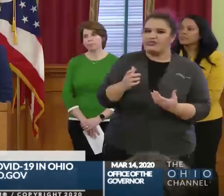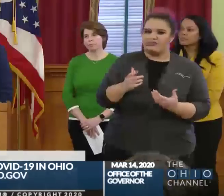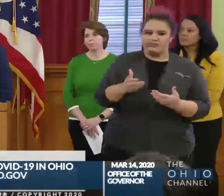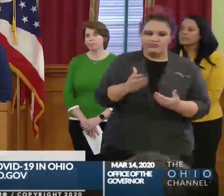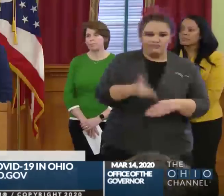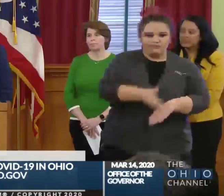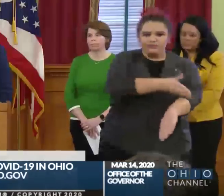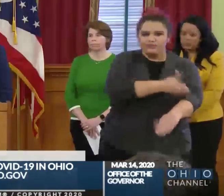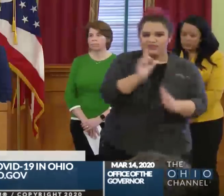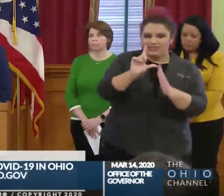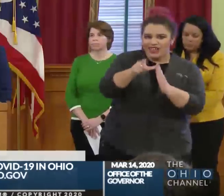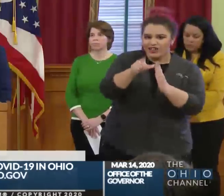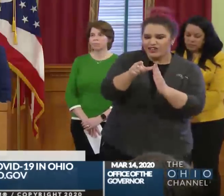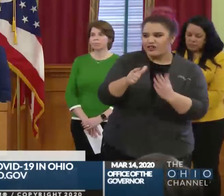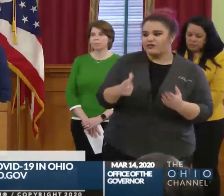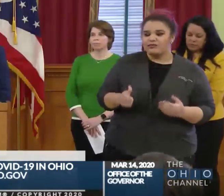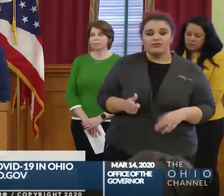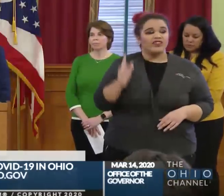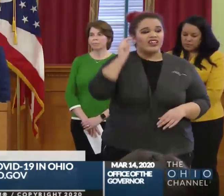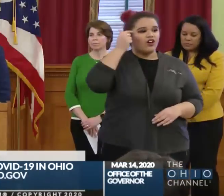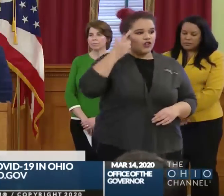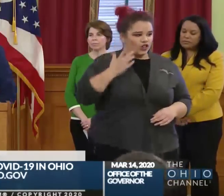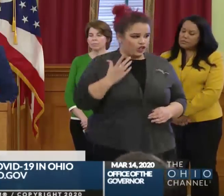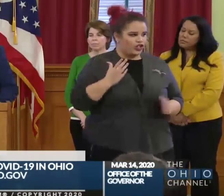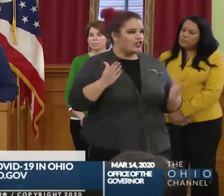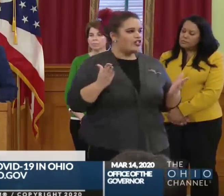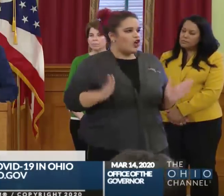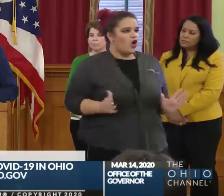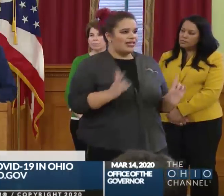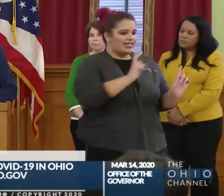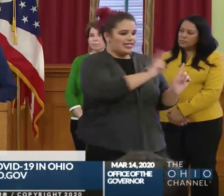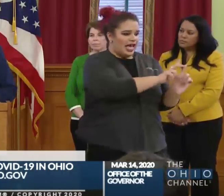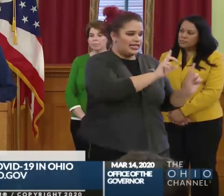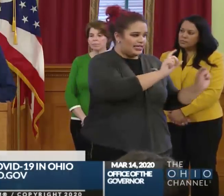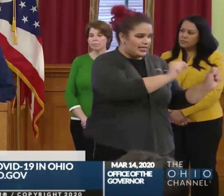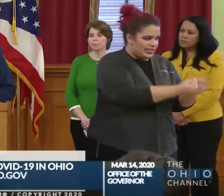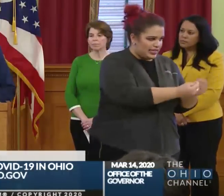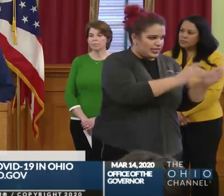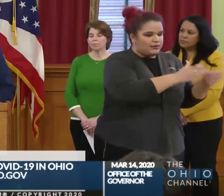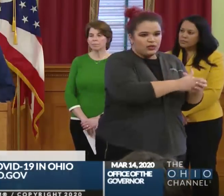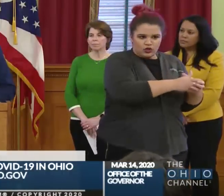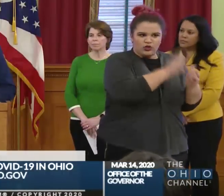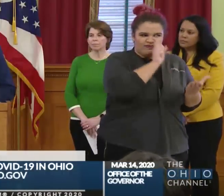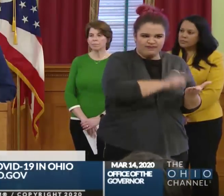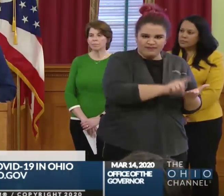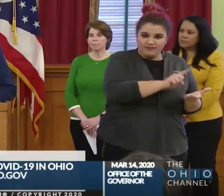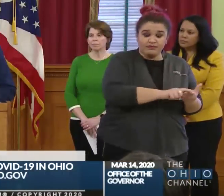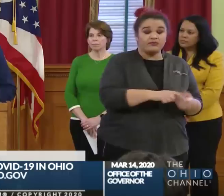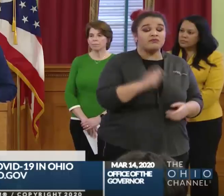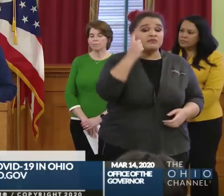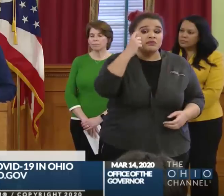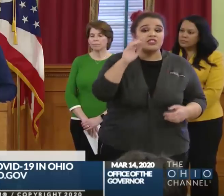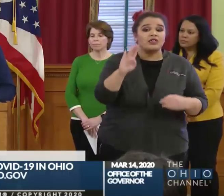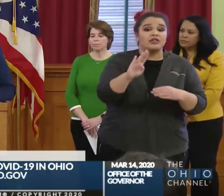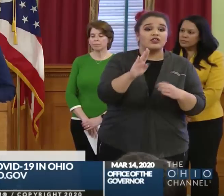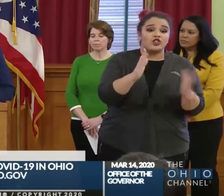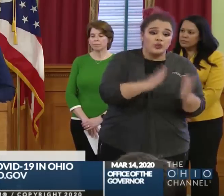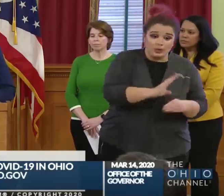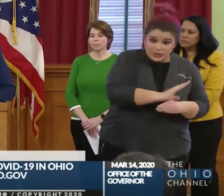us, working on this, and we've been reaching out to the business leaders of the state,